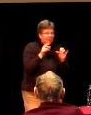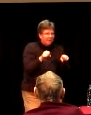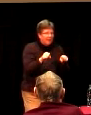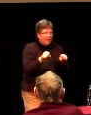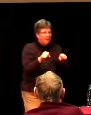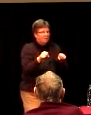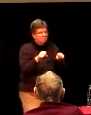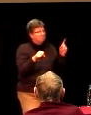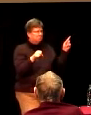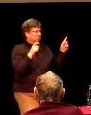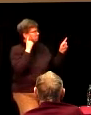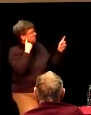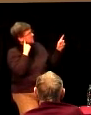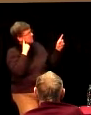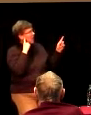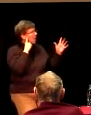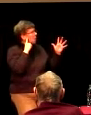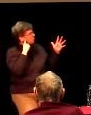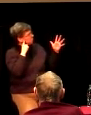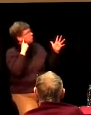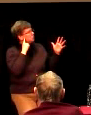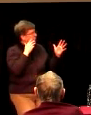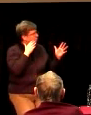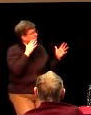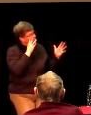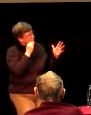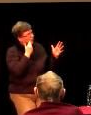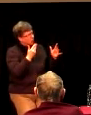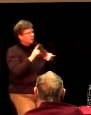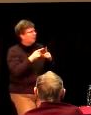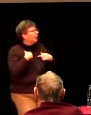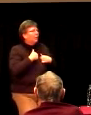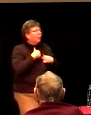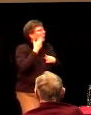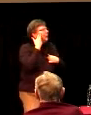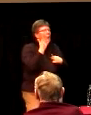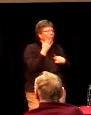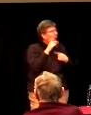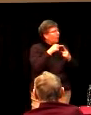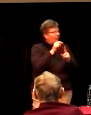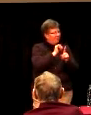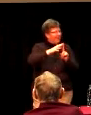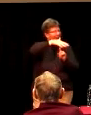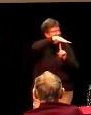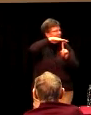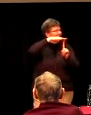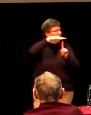This sounds perfectly reasonable, except that we didn't know that much about the atmosphere.